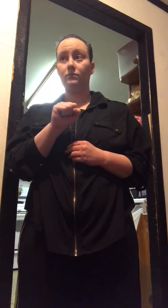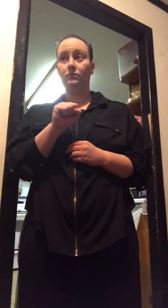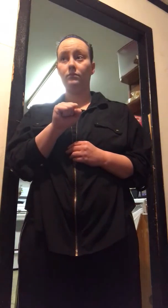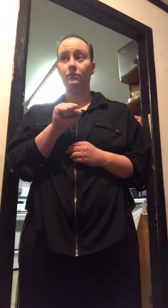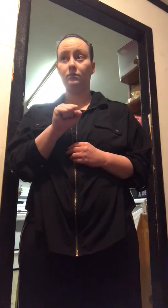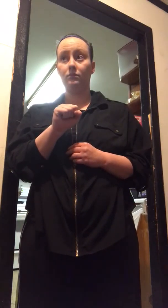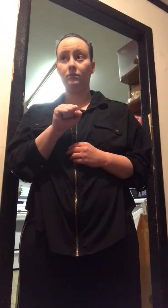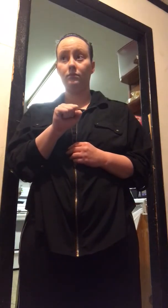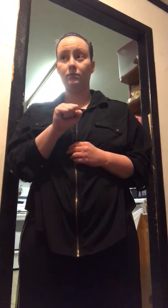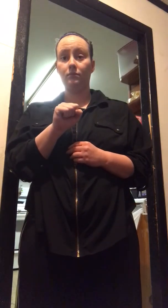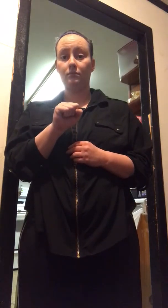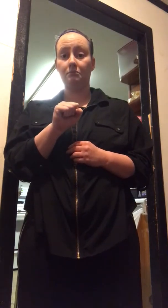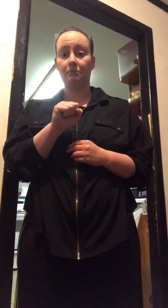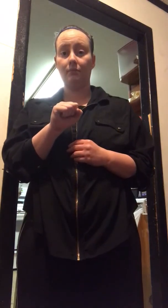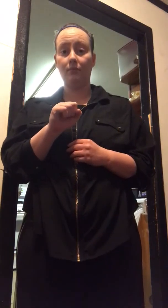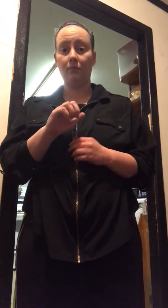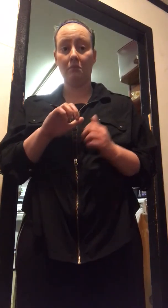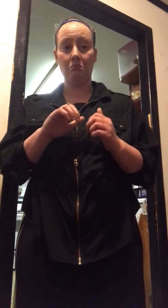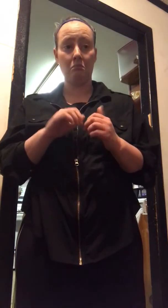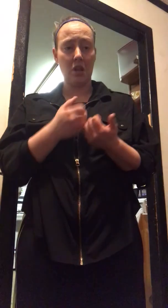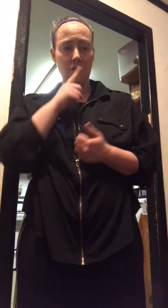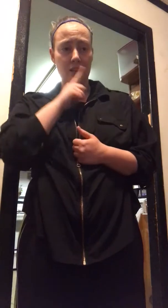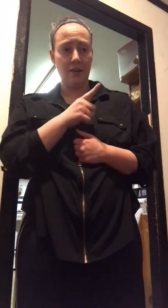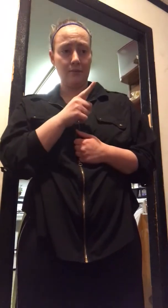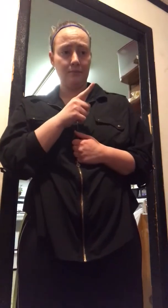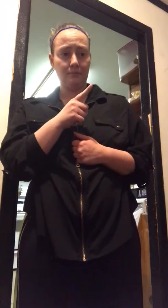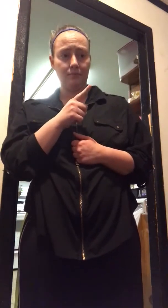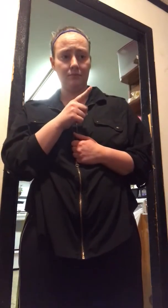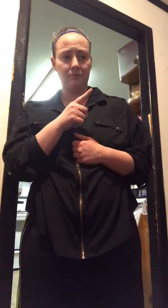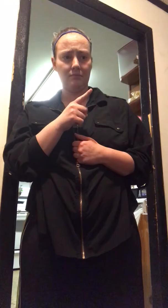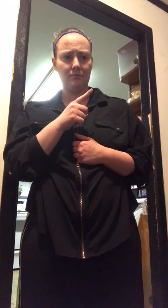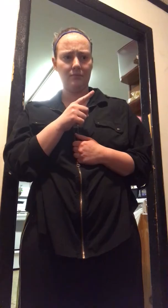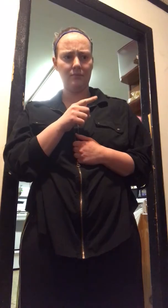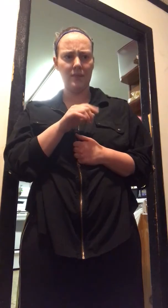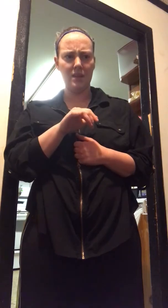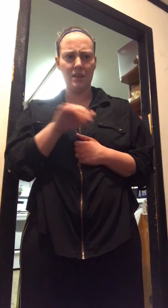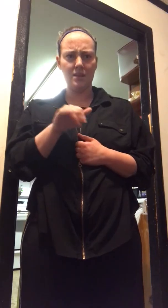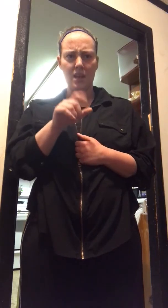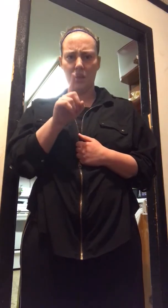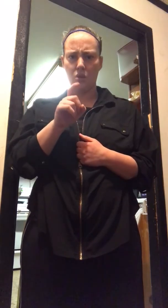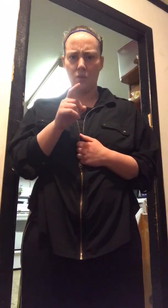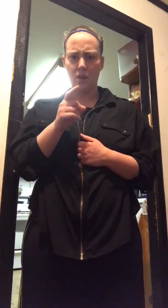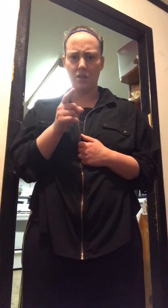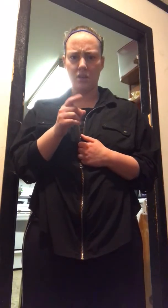How do you tell? Can you say that question fully? Like including the numbers?